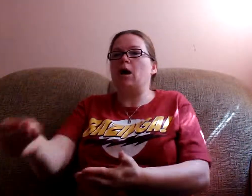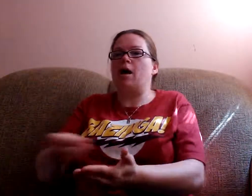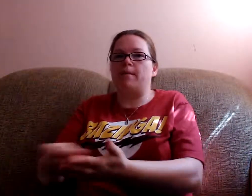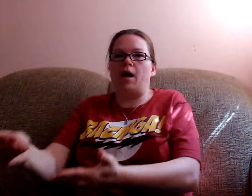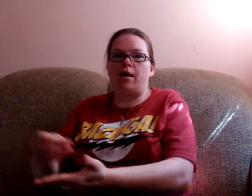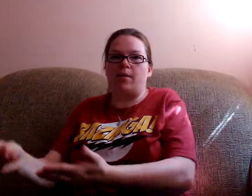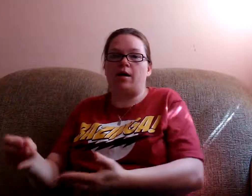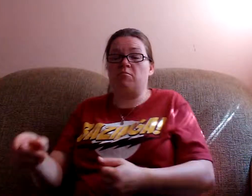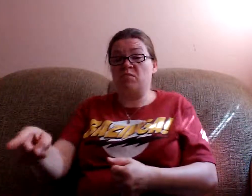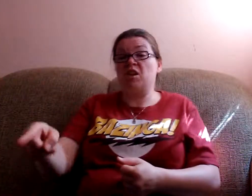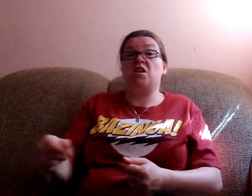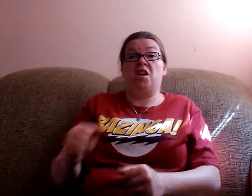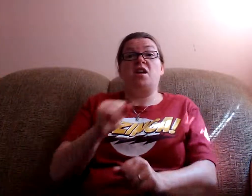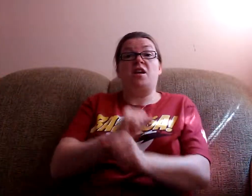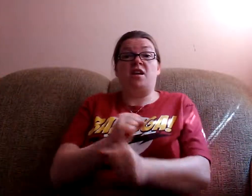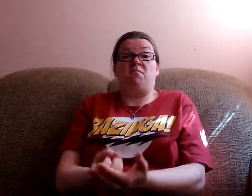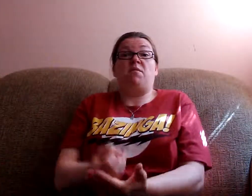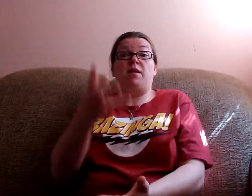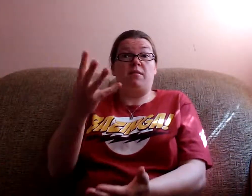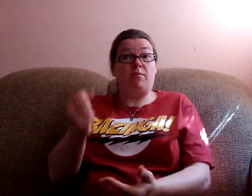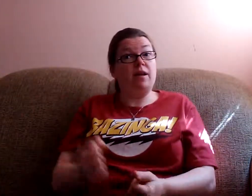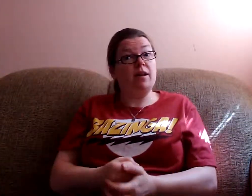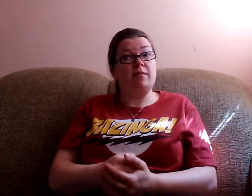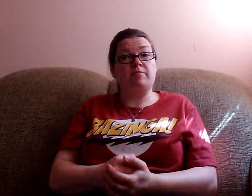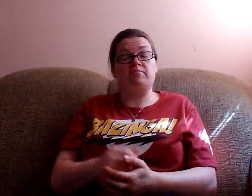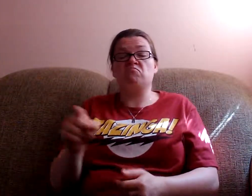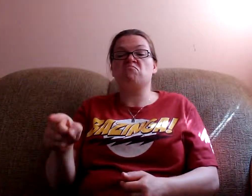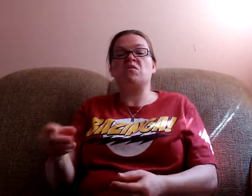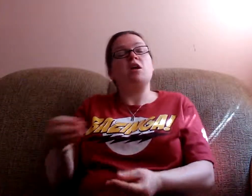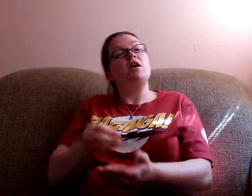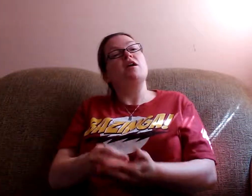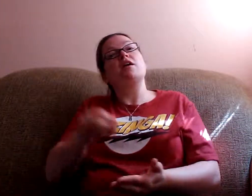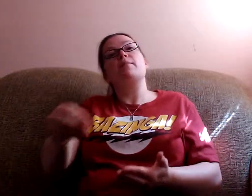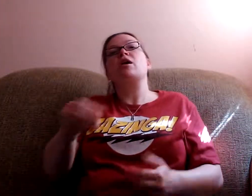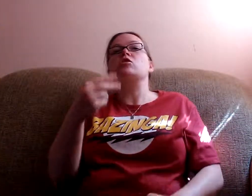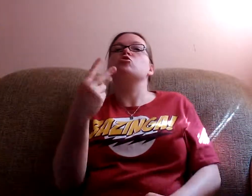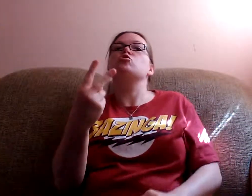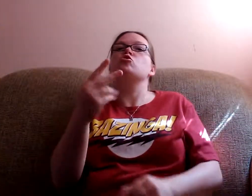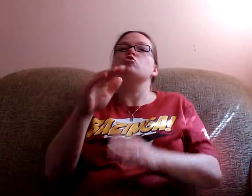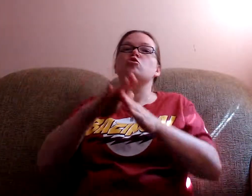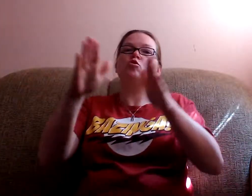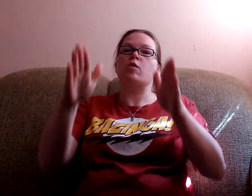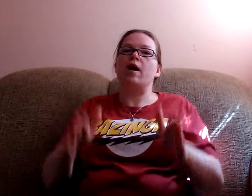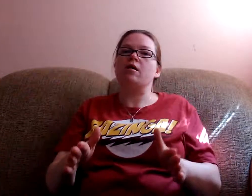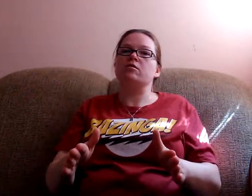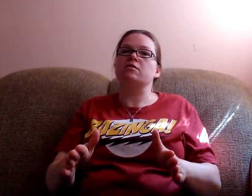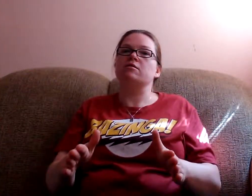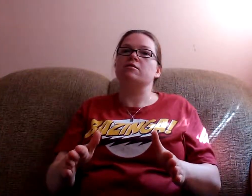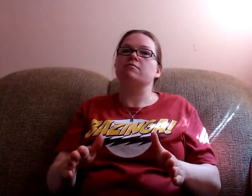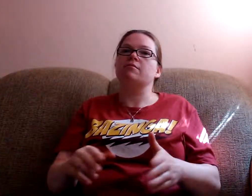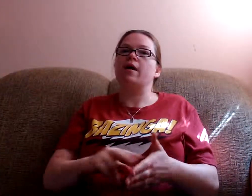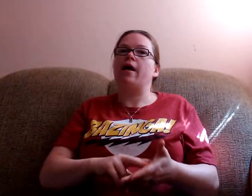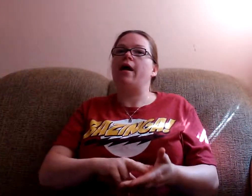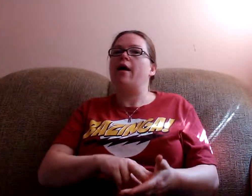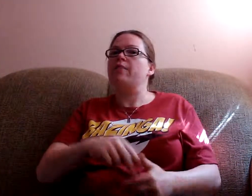did, and he bought 2 houses in the middle of Stratford, and then he decided he'd better go into politics. Because he was a